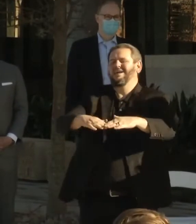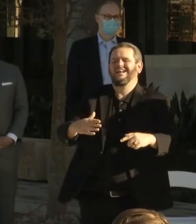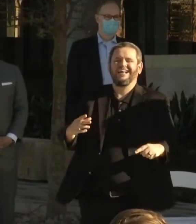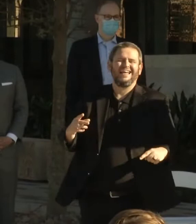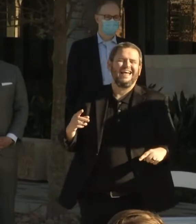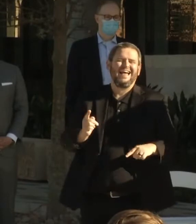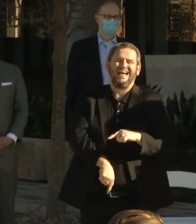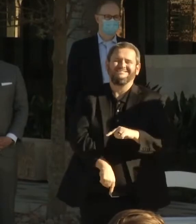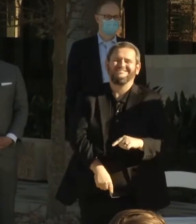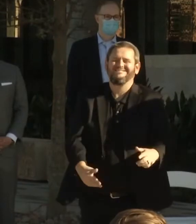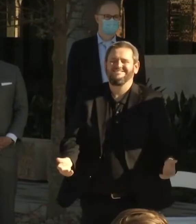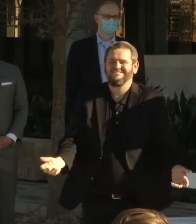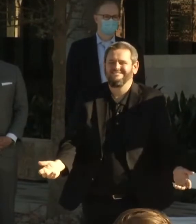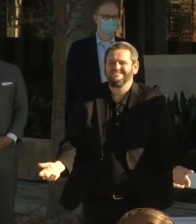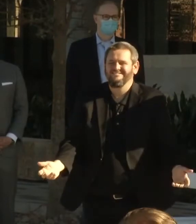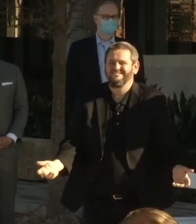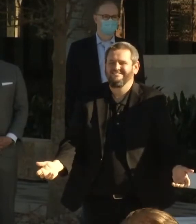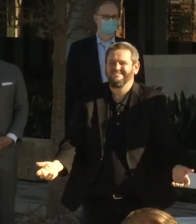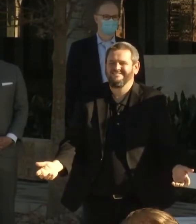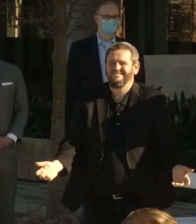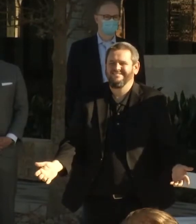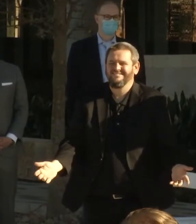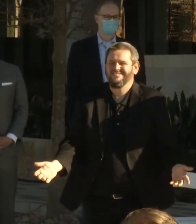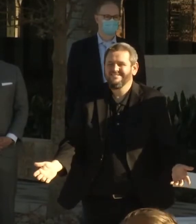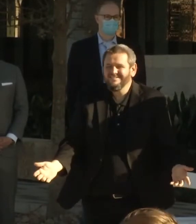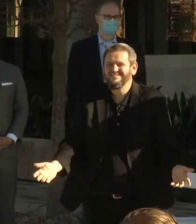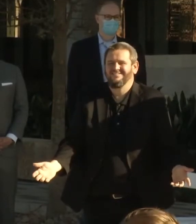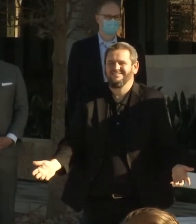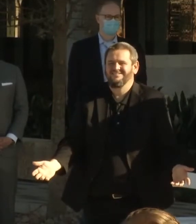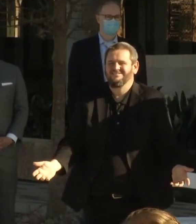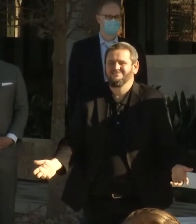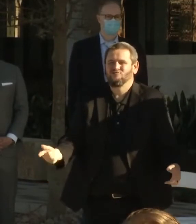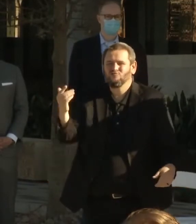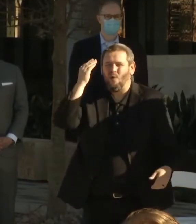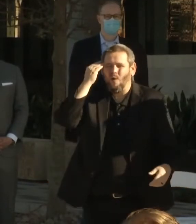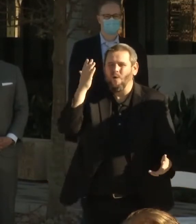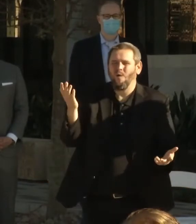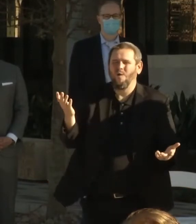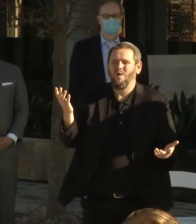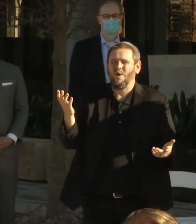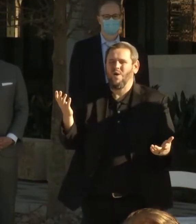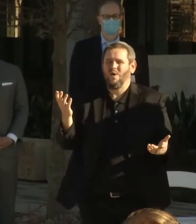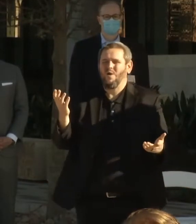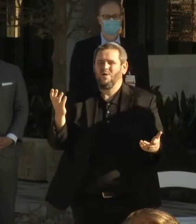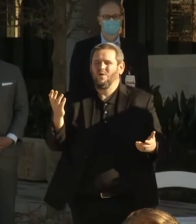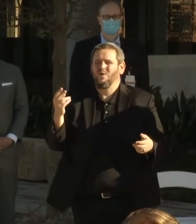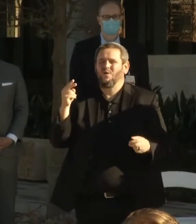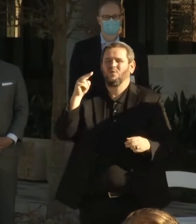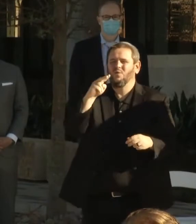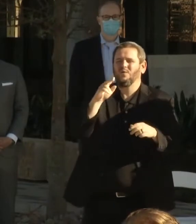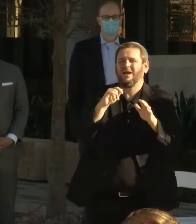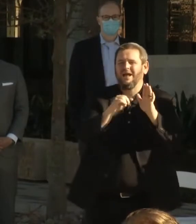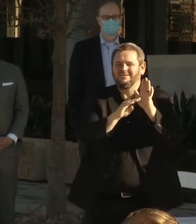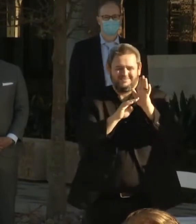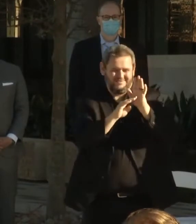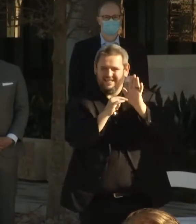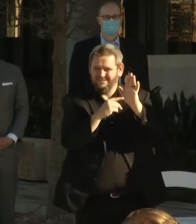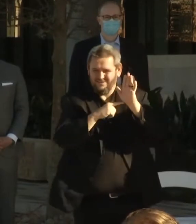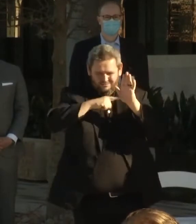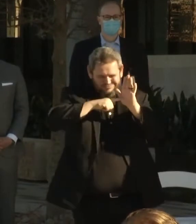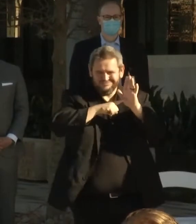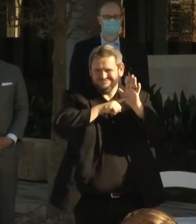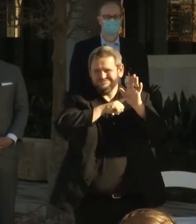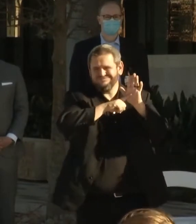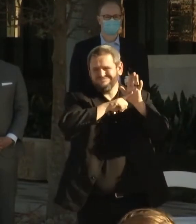think we all realize the curve is not going in the right direction, and it is substantially increasing. And that to